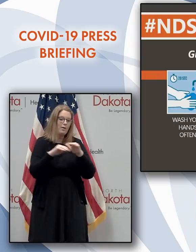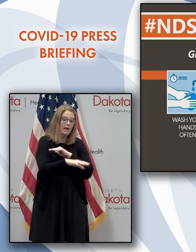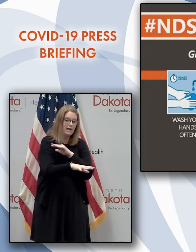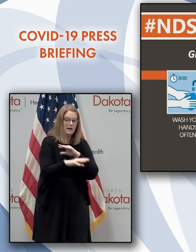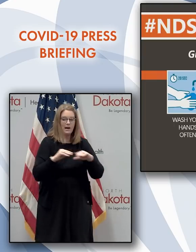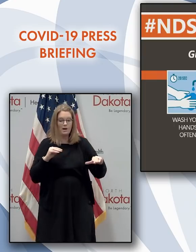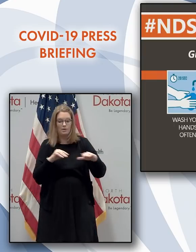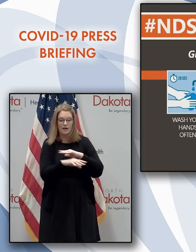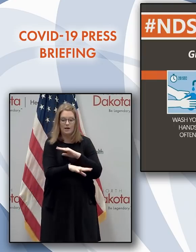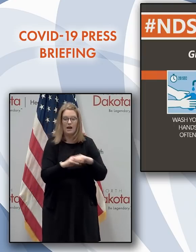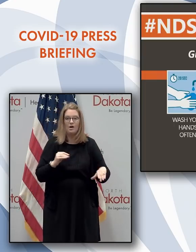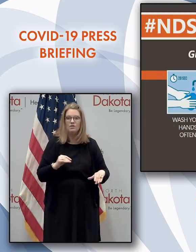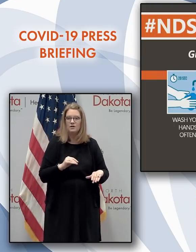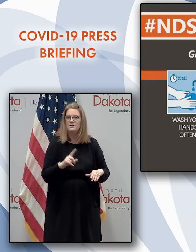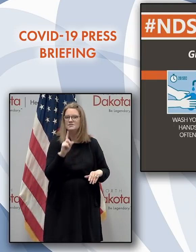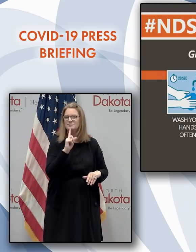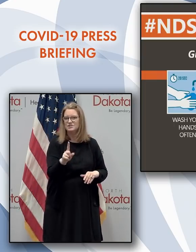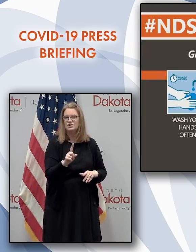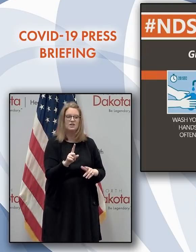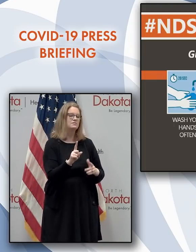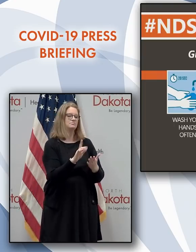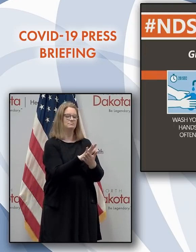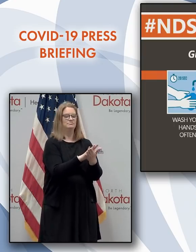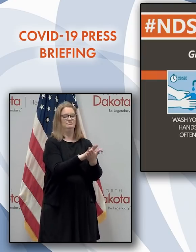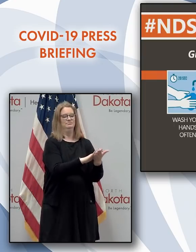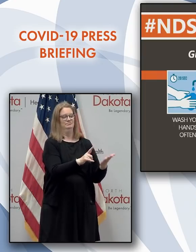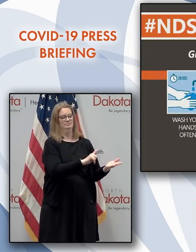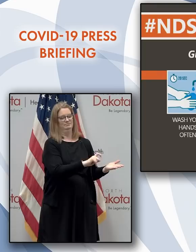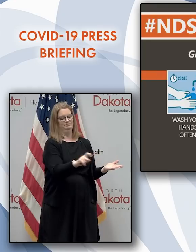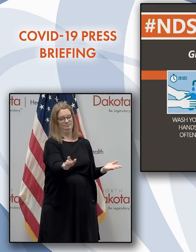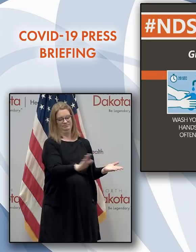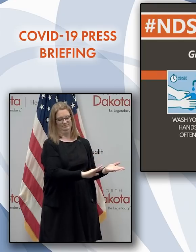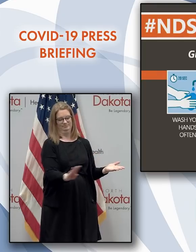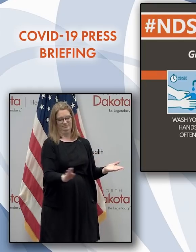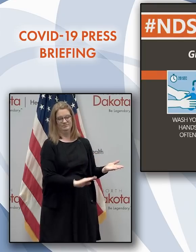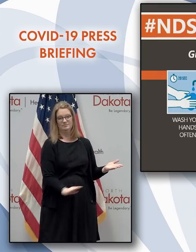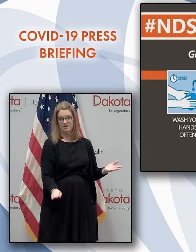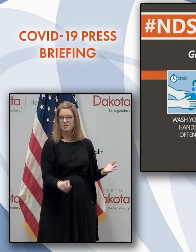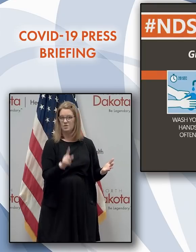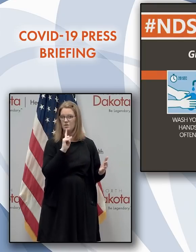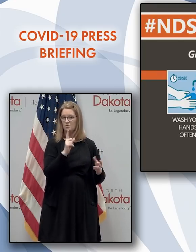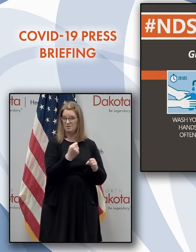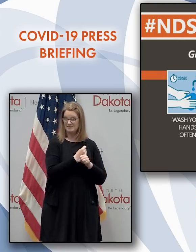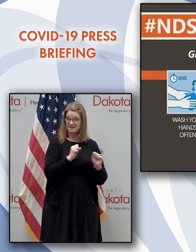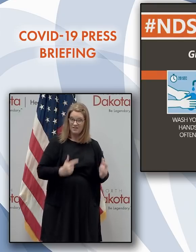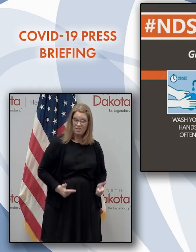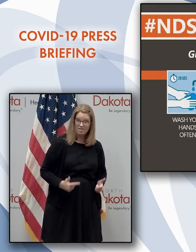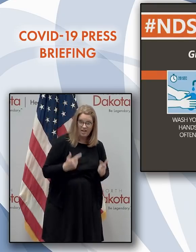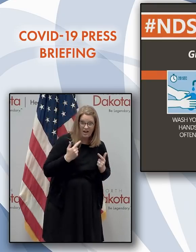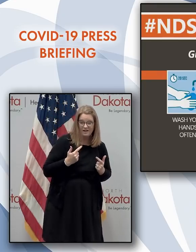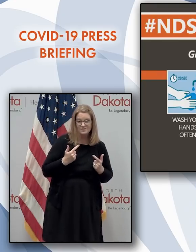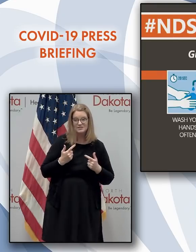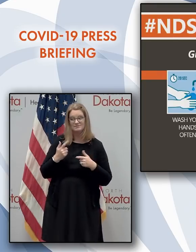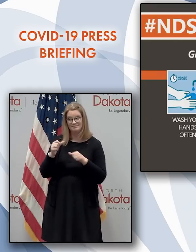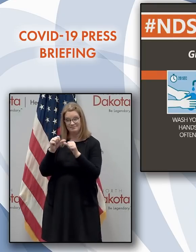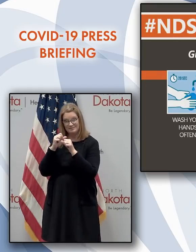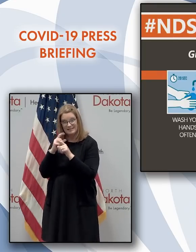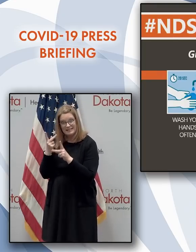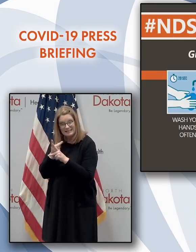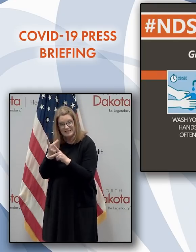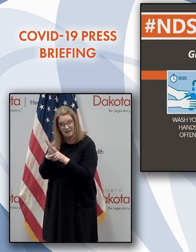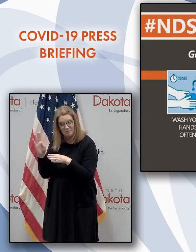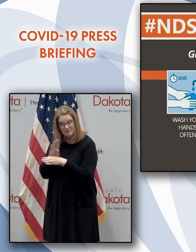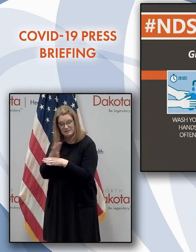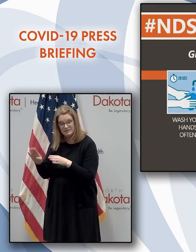some very basic, simple things we can build into our lives that allow us to save lives and livelihoods, and we're doing a great job of that in North